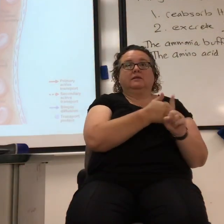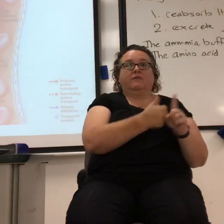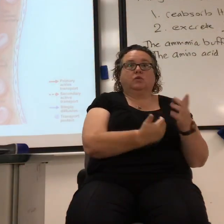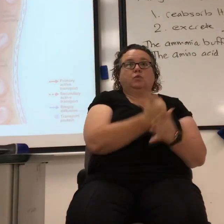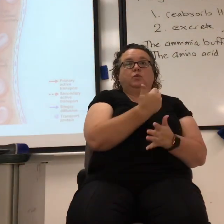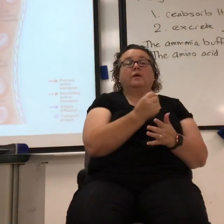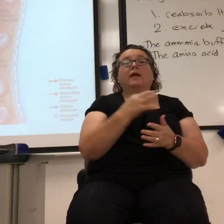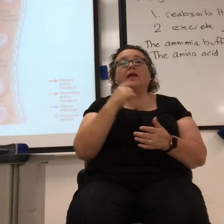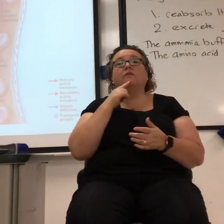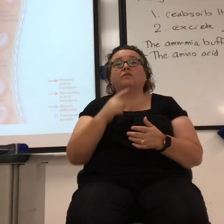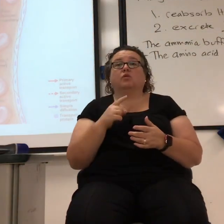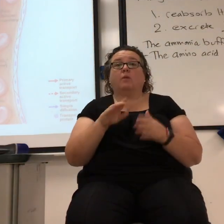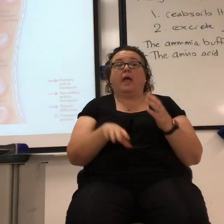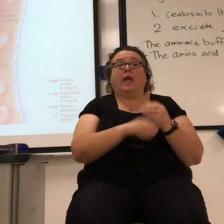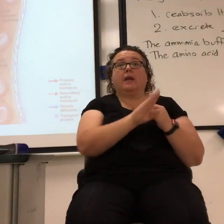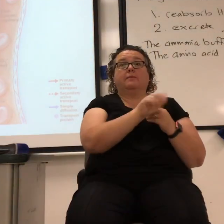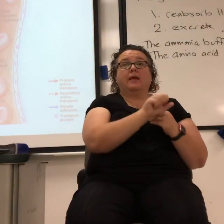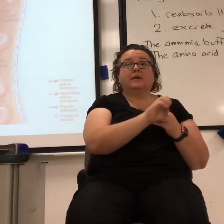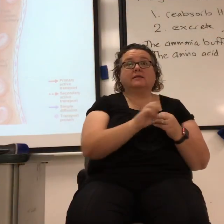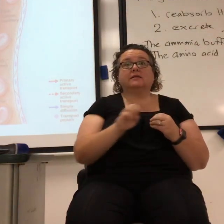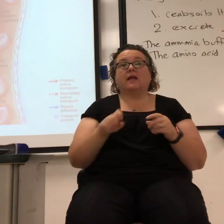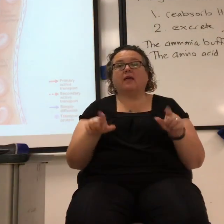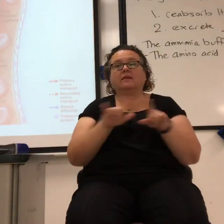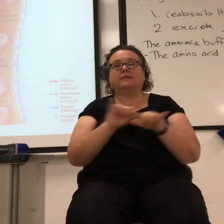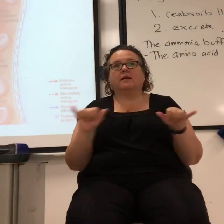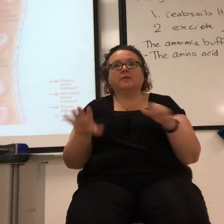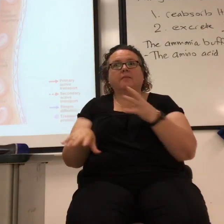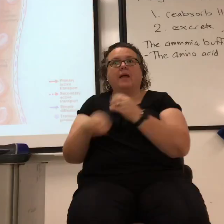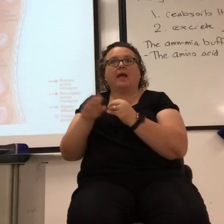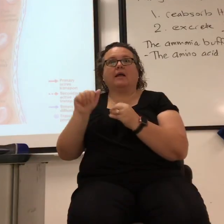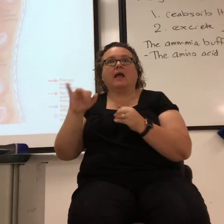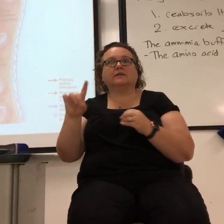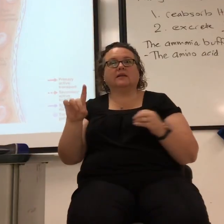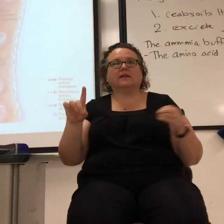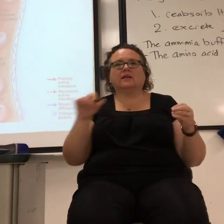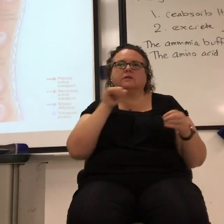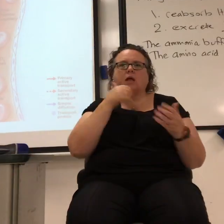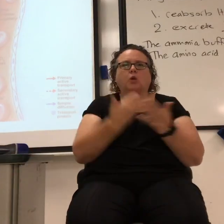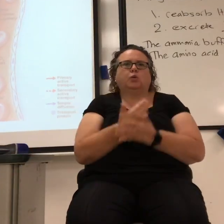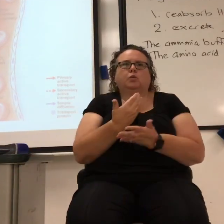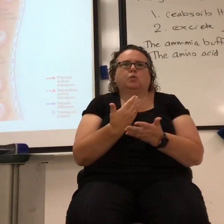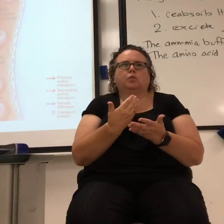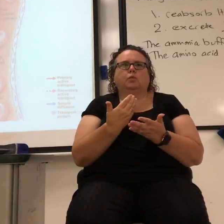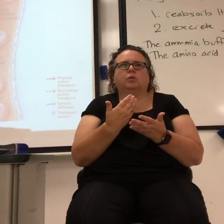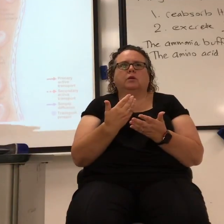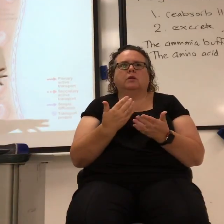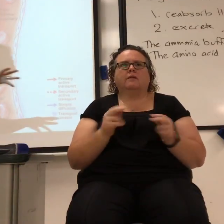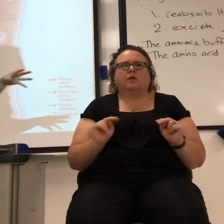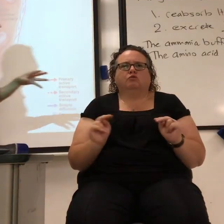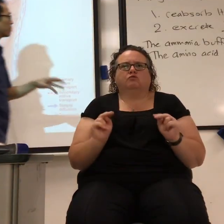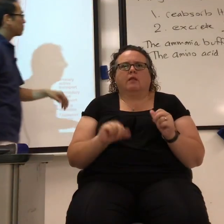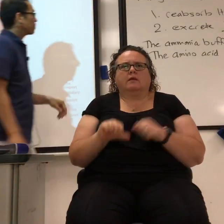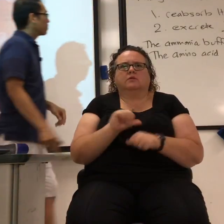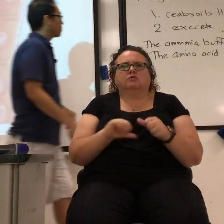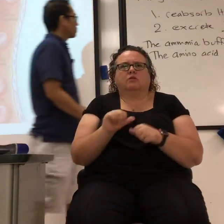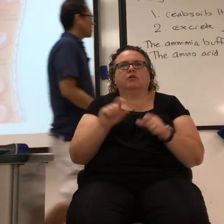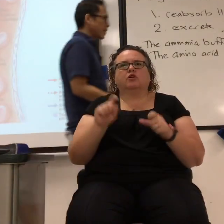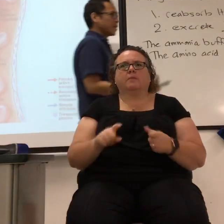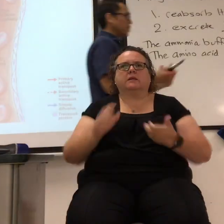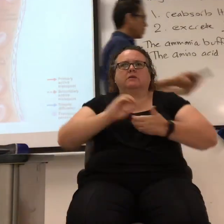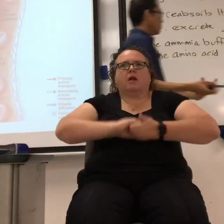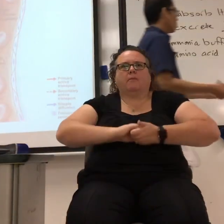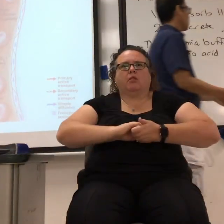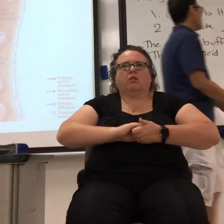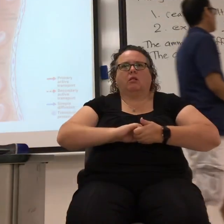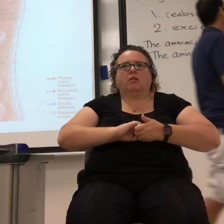same time as adding an acid, they just kind of neutralize each other. It ain't new. You have to couple them to